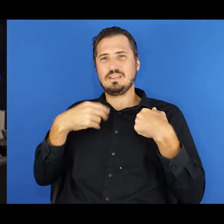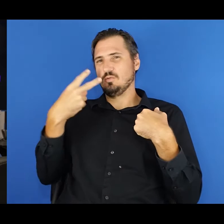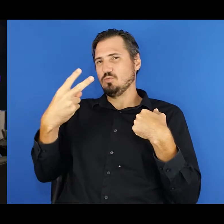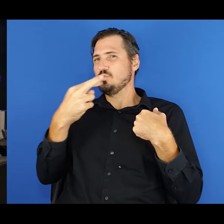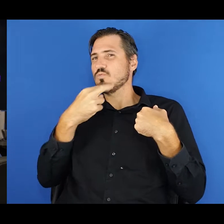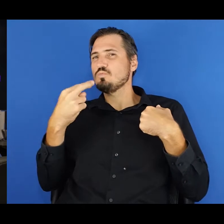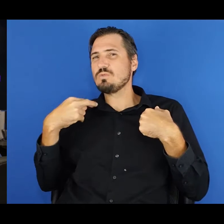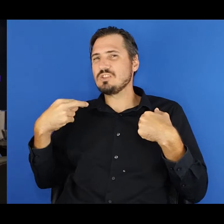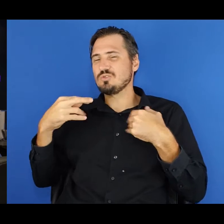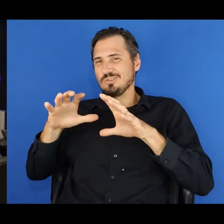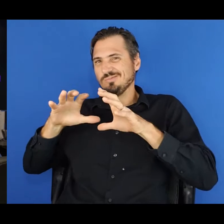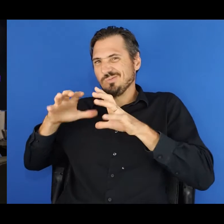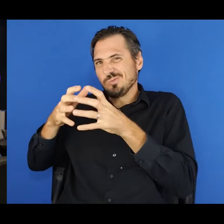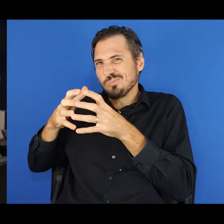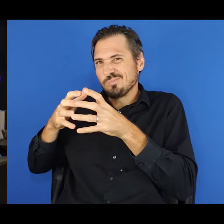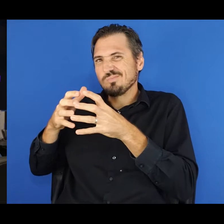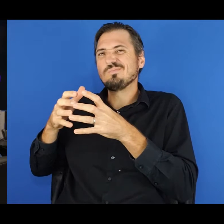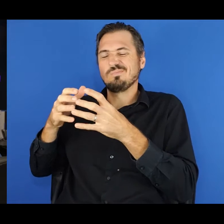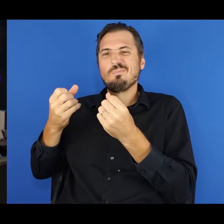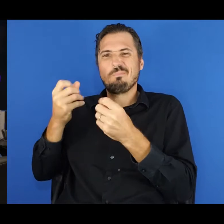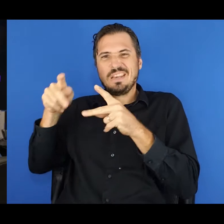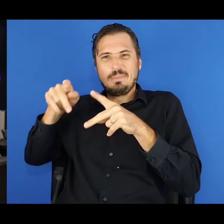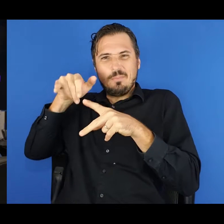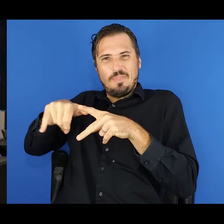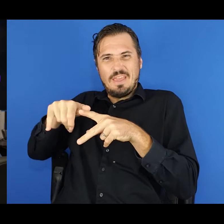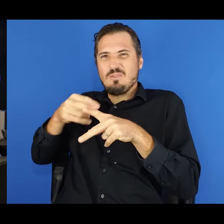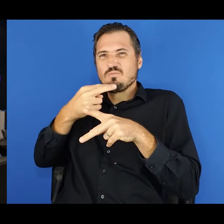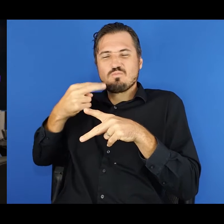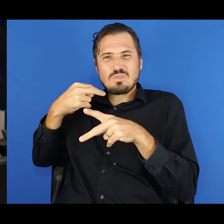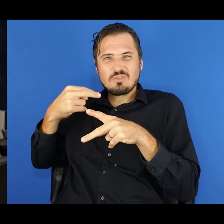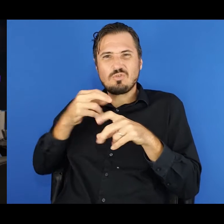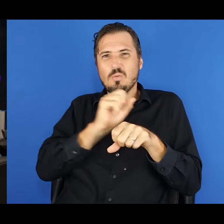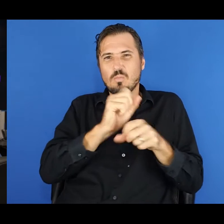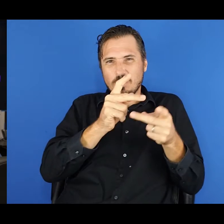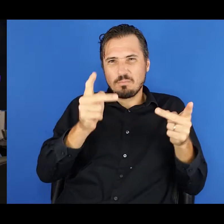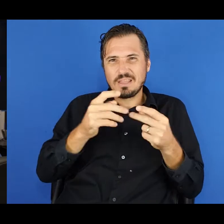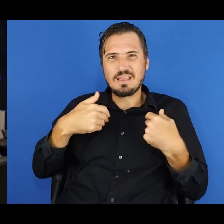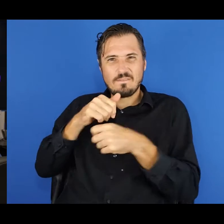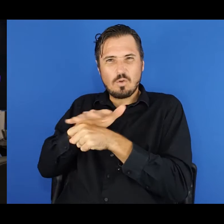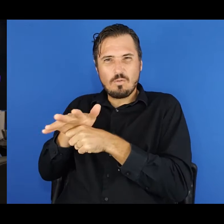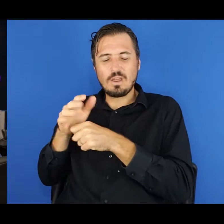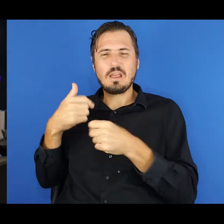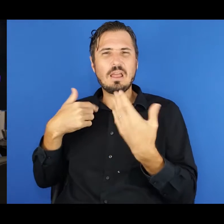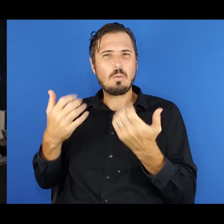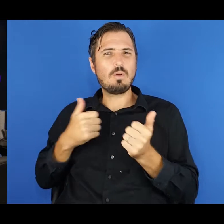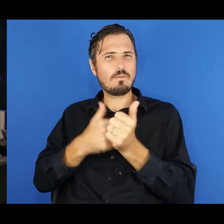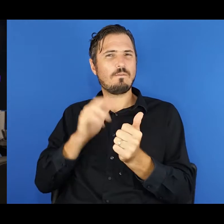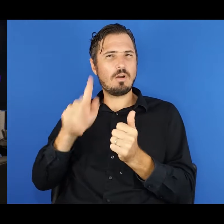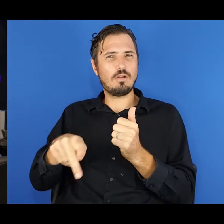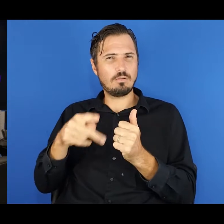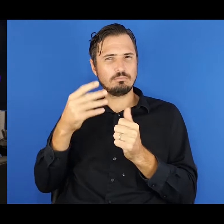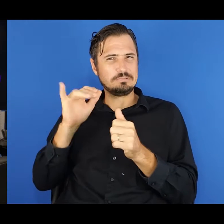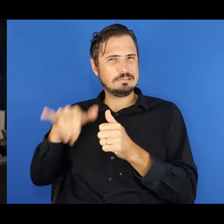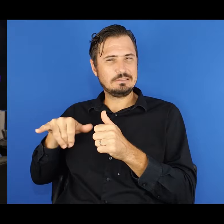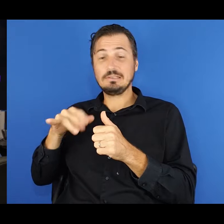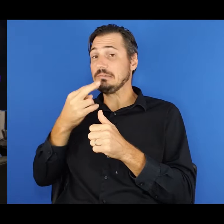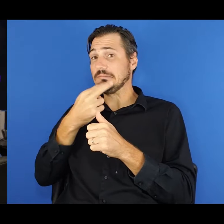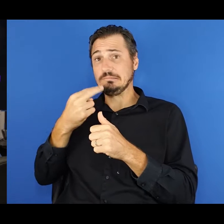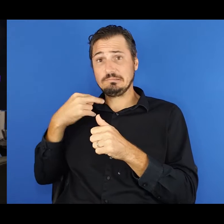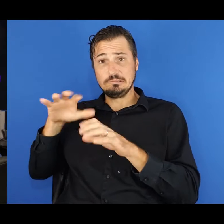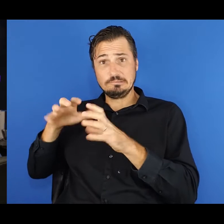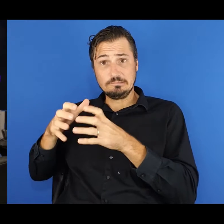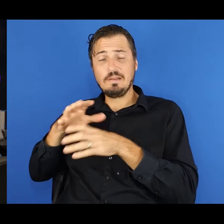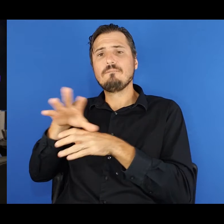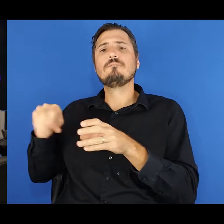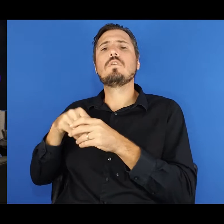restaurant clusters and 2 workplace clusters. I wanted to follow up on those, and we have good news. The restaurant